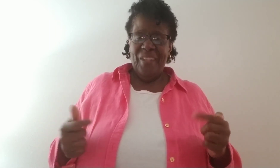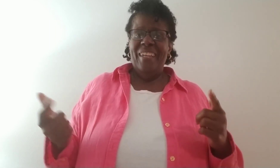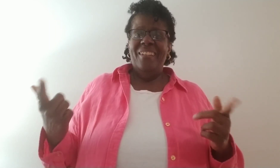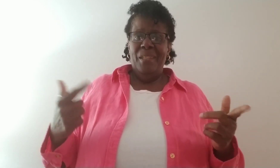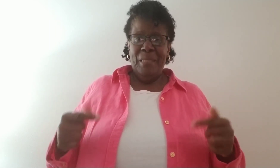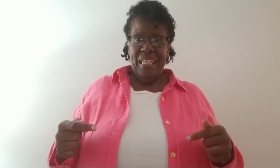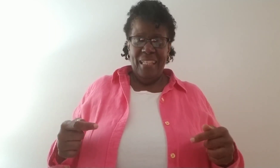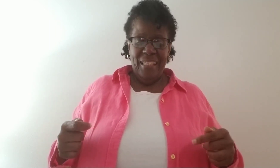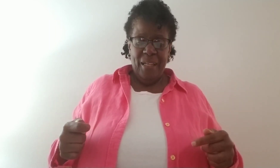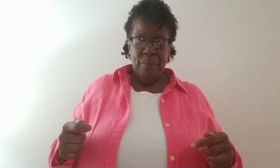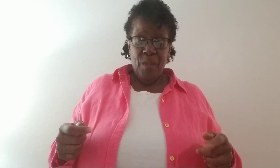815. Okay, let me say that again.